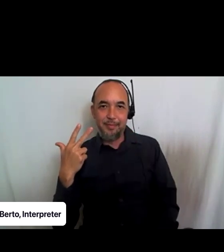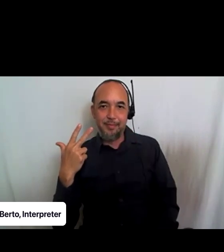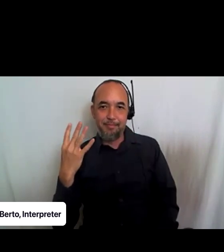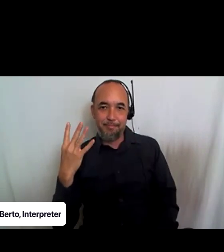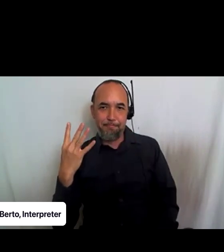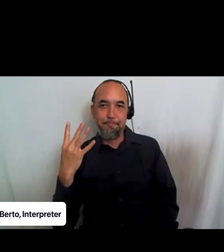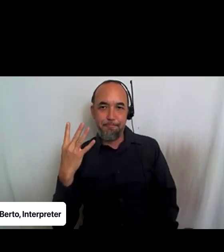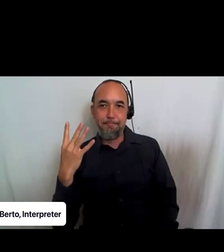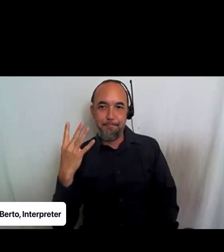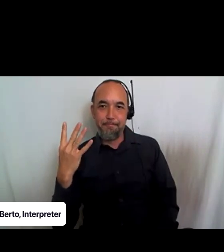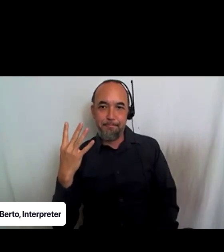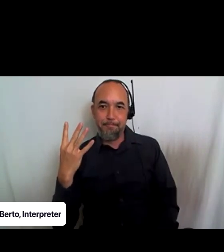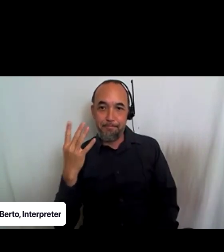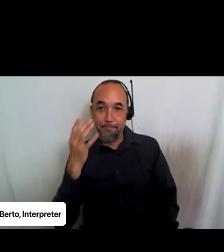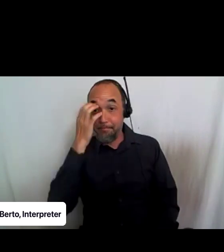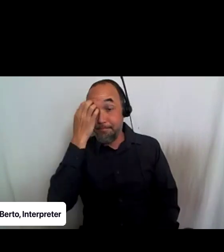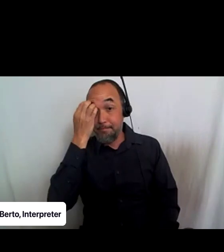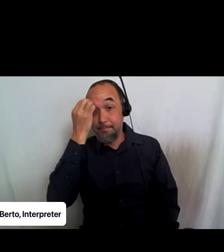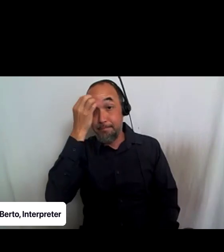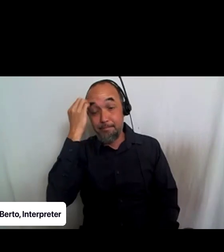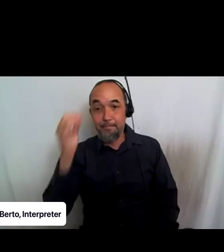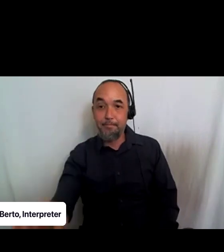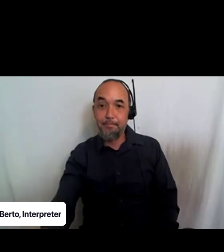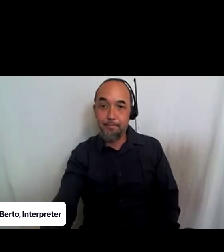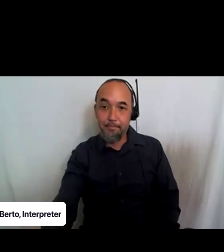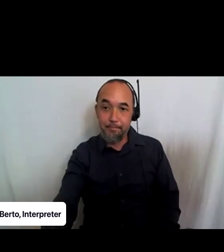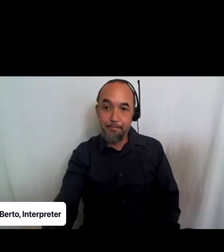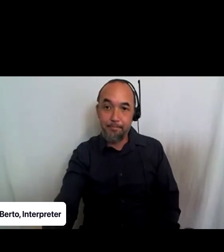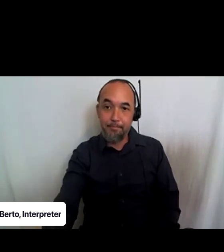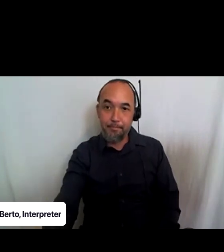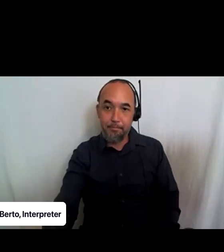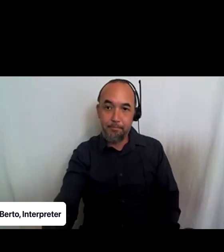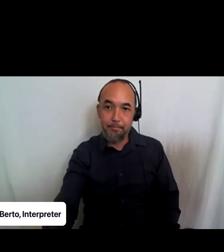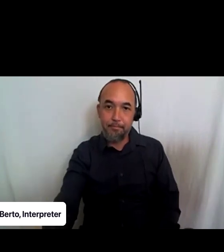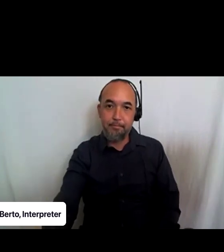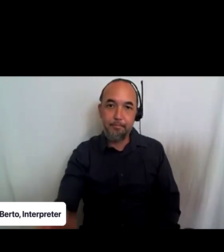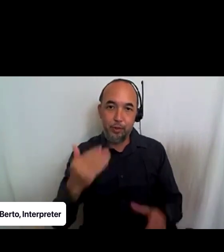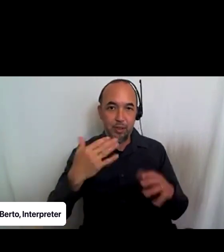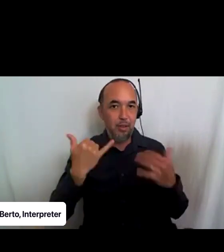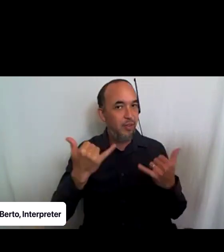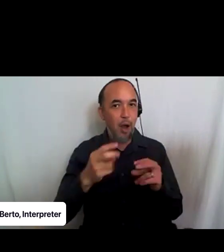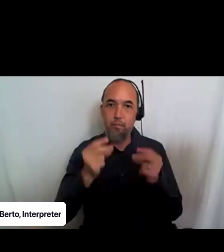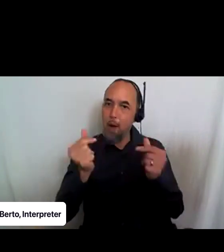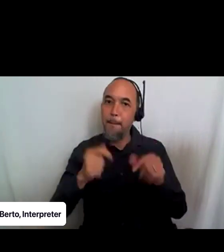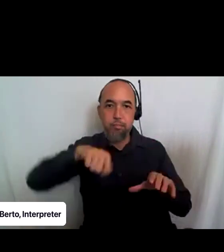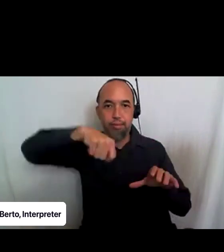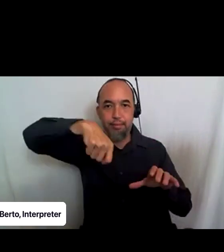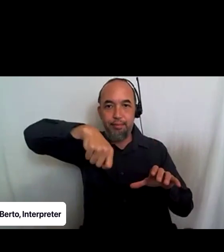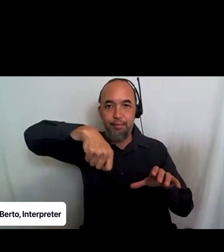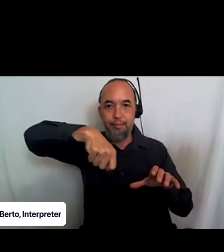4, and immediately whisk it. Okay, immediately whisk it together.